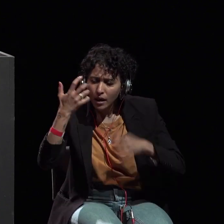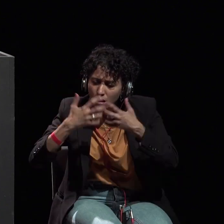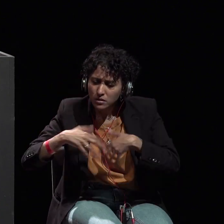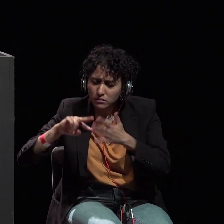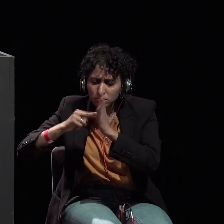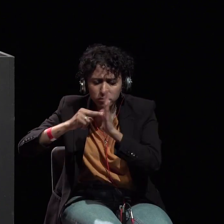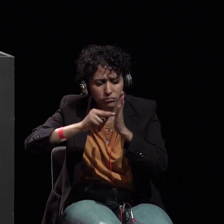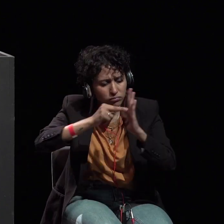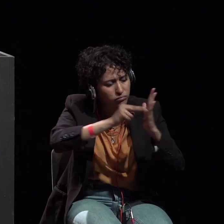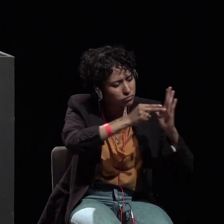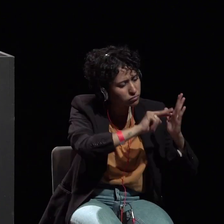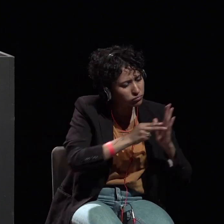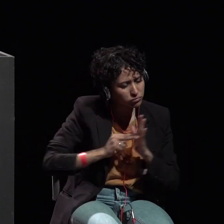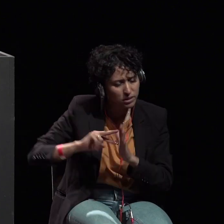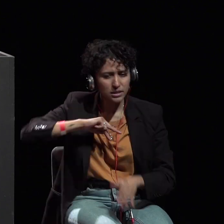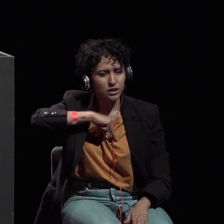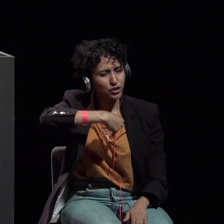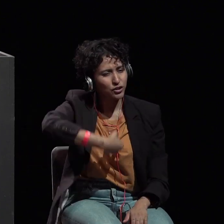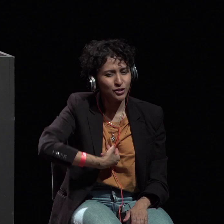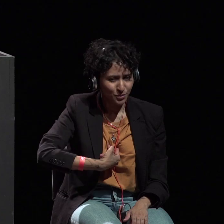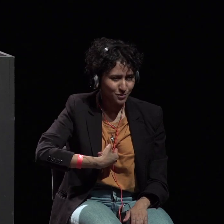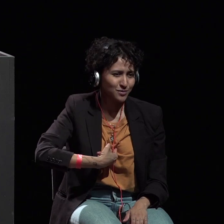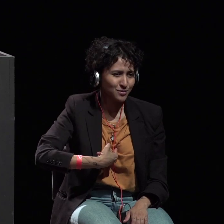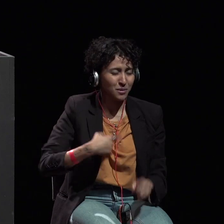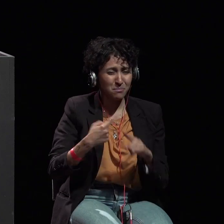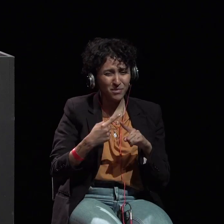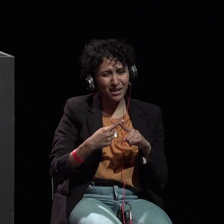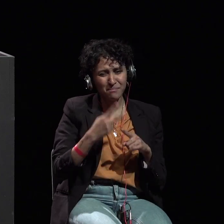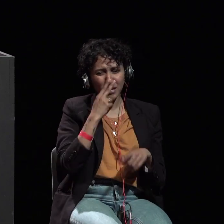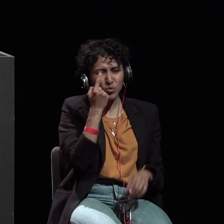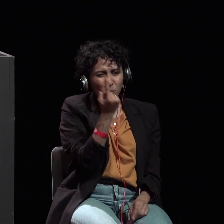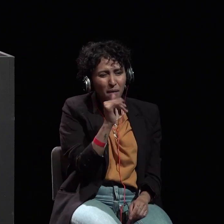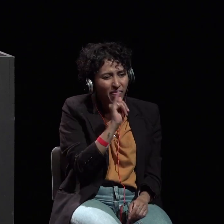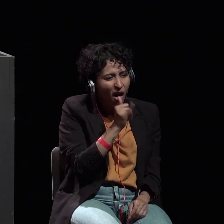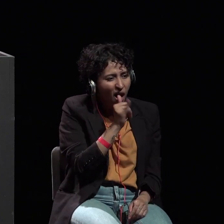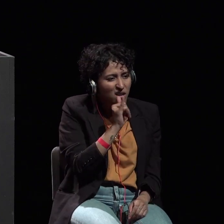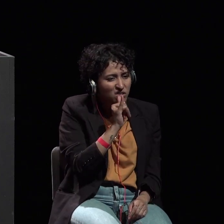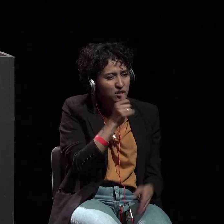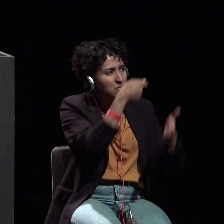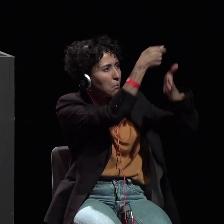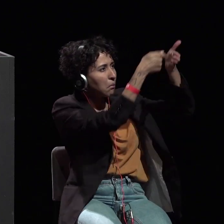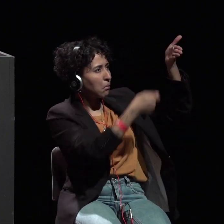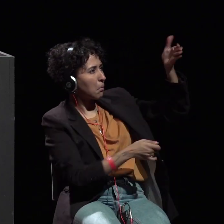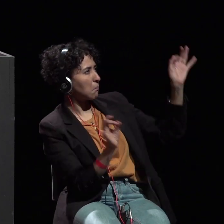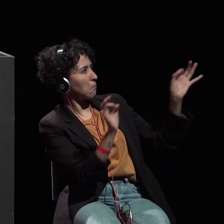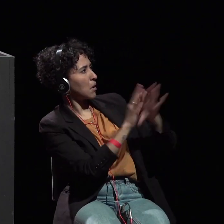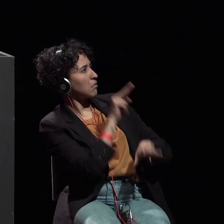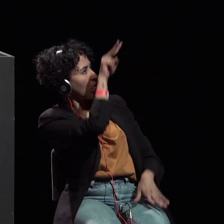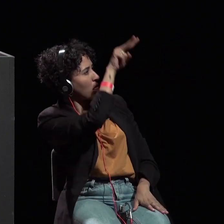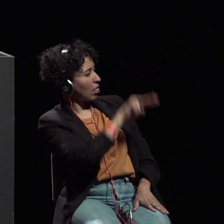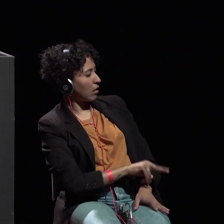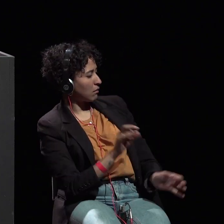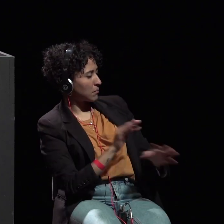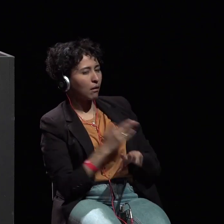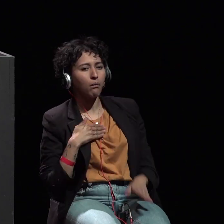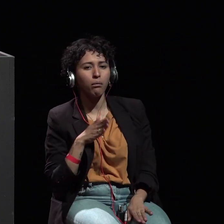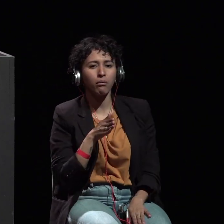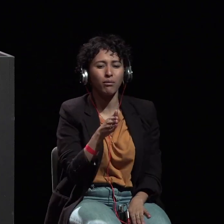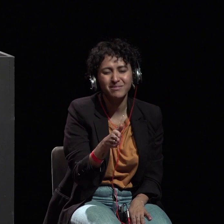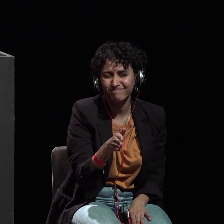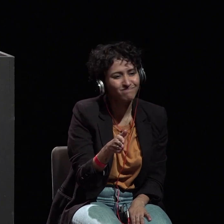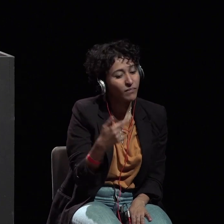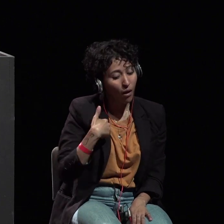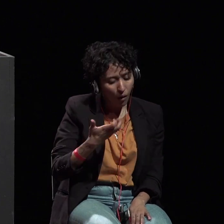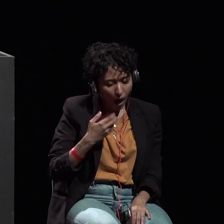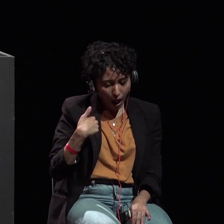suspicious, and we presented visitors with the opportunity to see themselves as potential contributors as well. We wanted to break down the